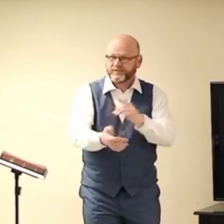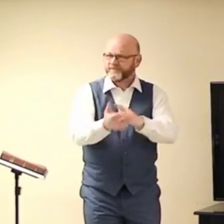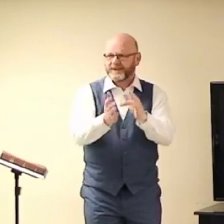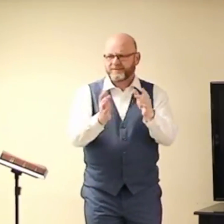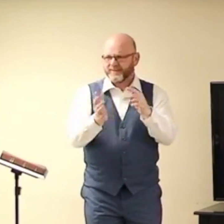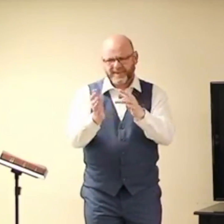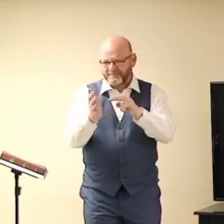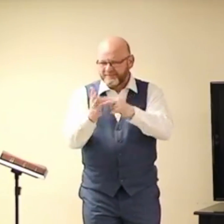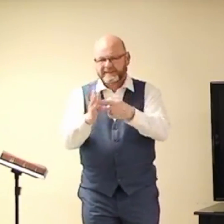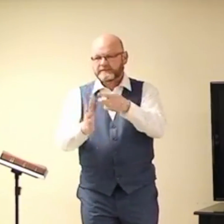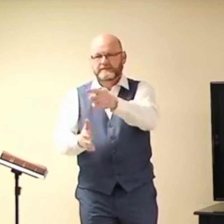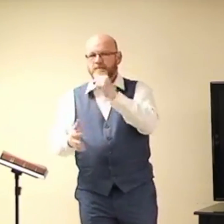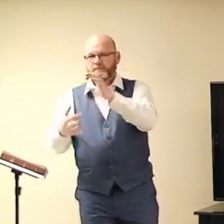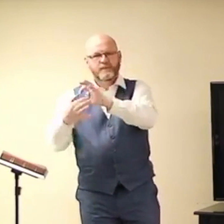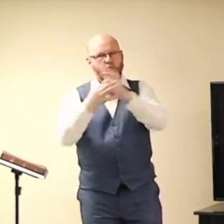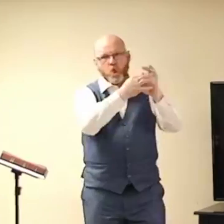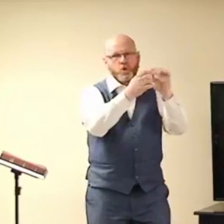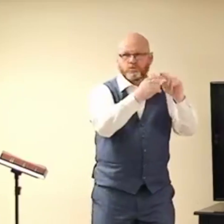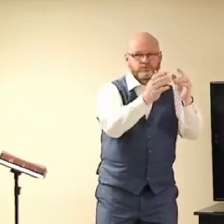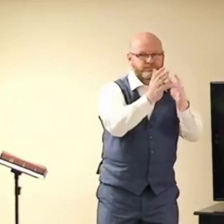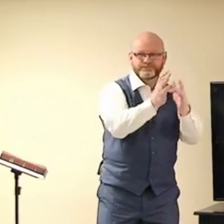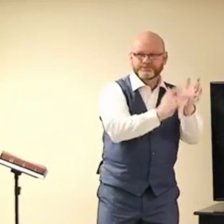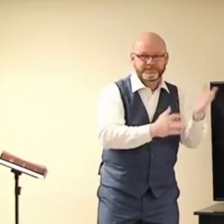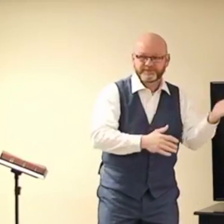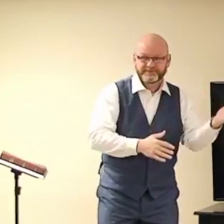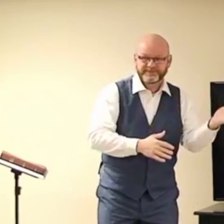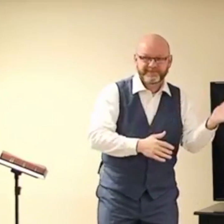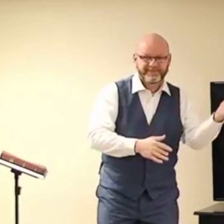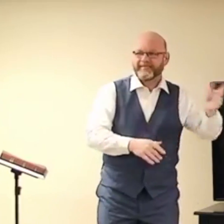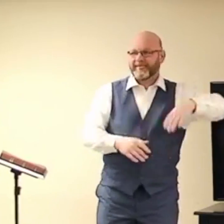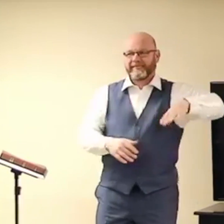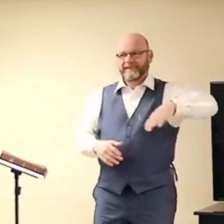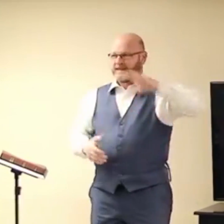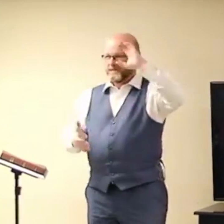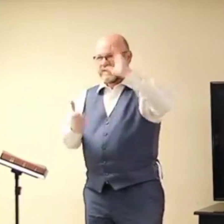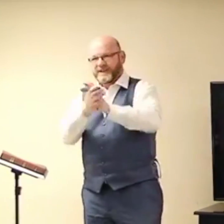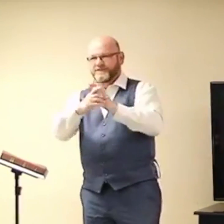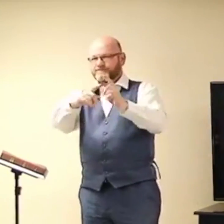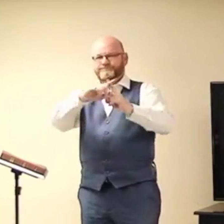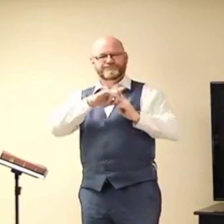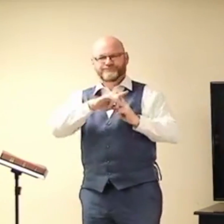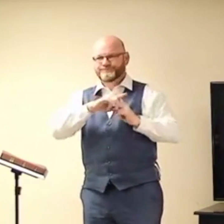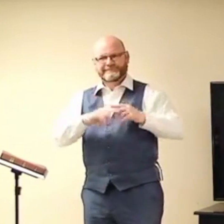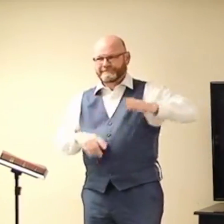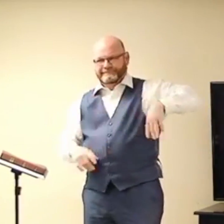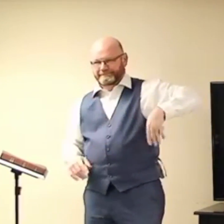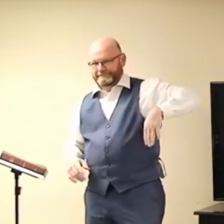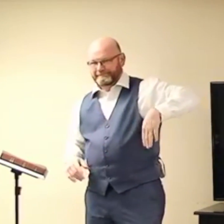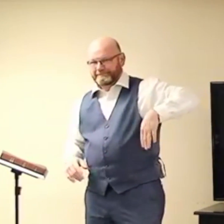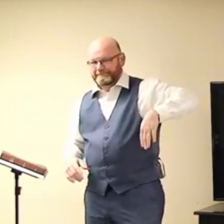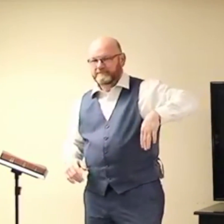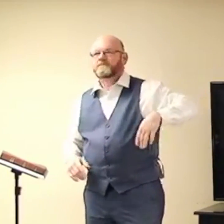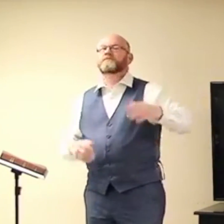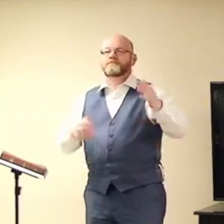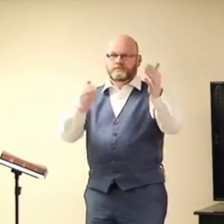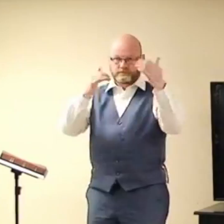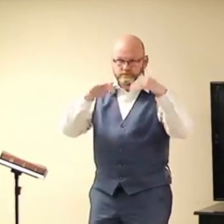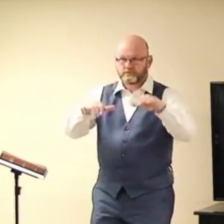not my sheep, which means you don't belong to me. You haven't believed. You haven't accepted me as your